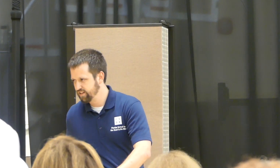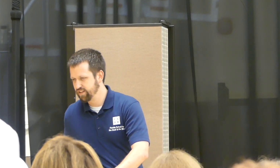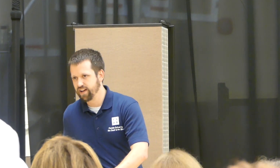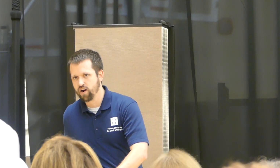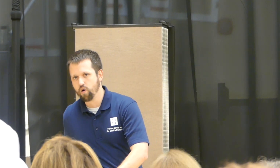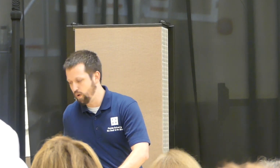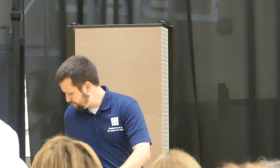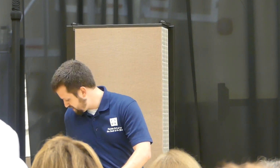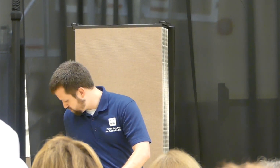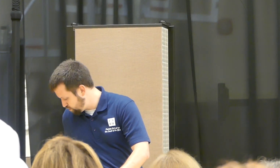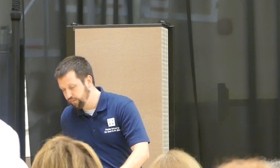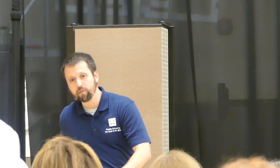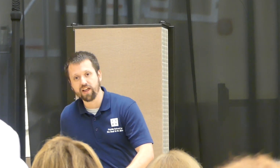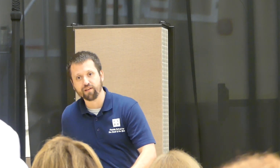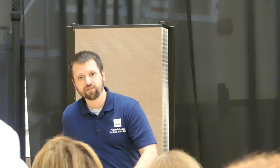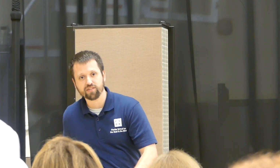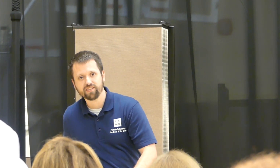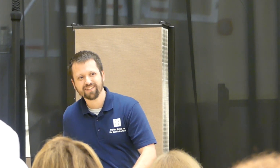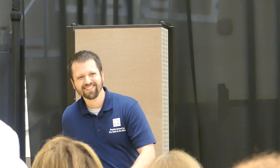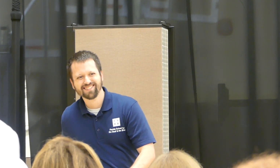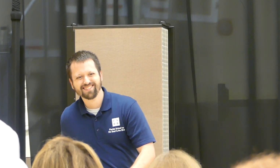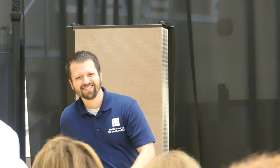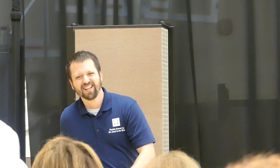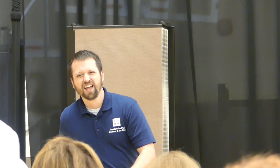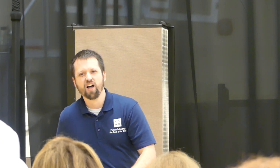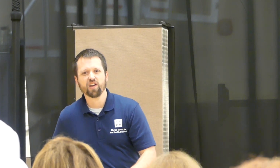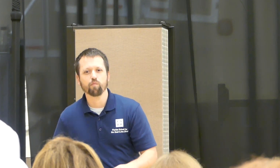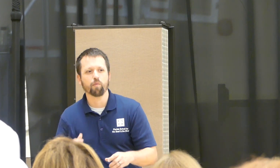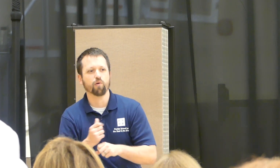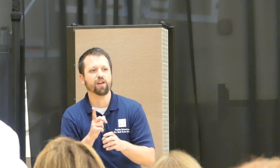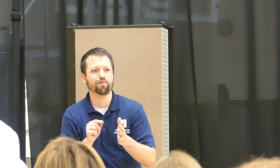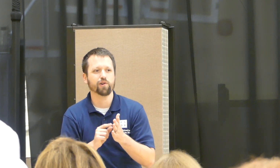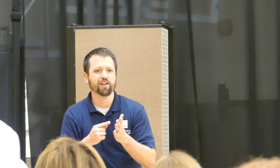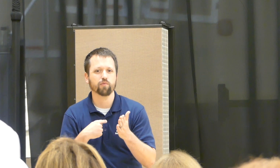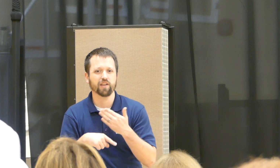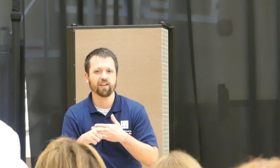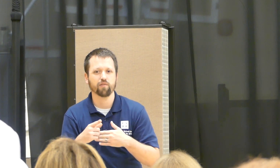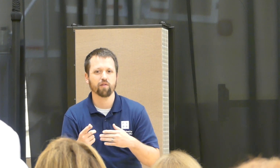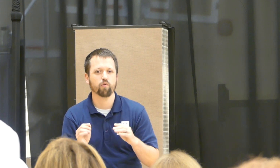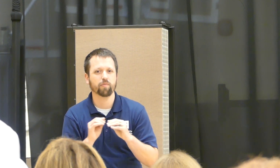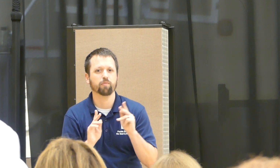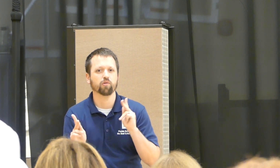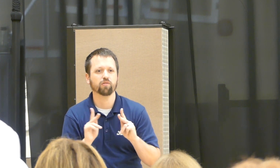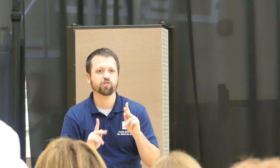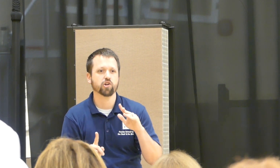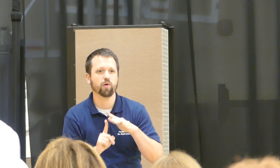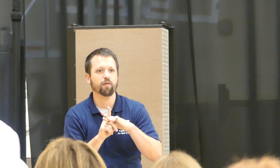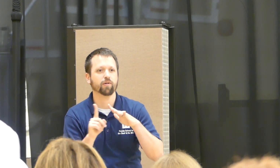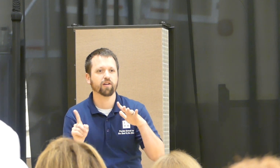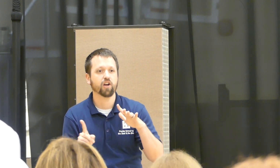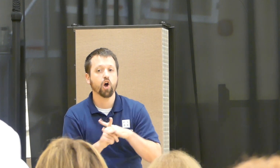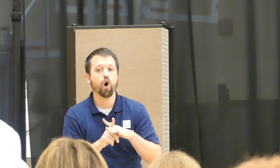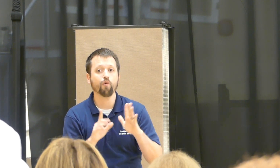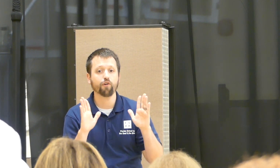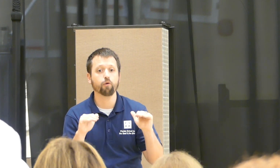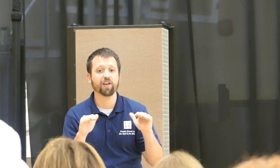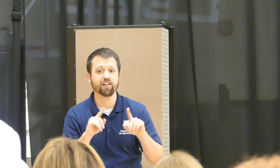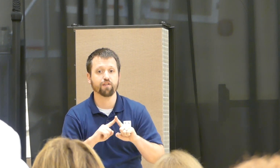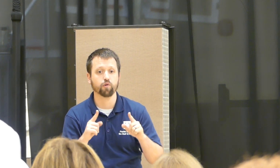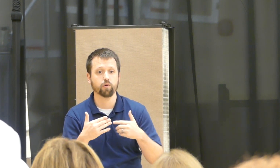They got a whole whopping 2 of them left. I'll get more printed for next week. And he kept me, he wanted to get. Hopefully we'll be in a different room